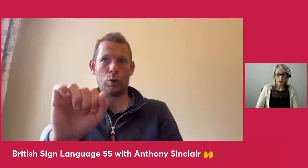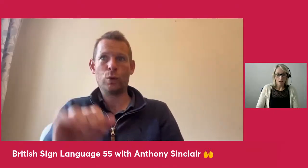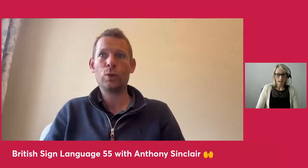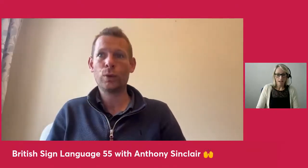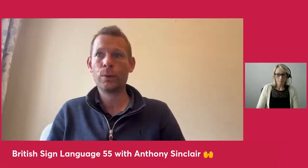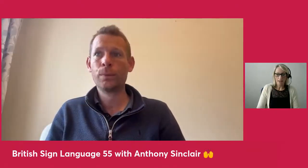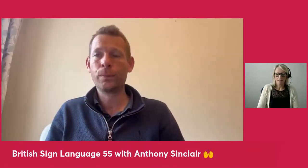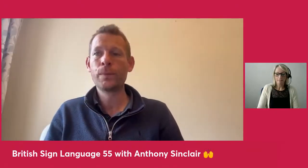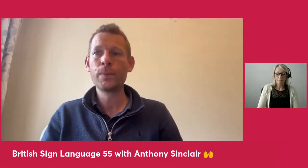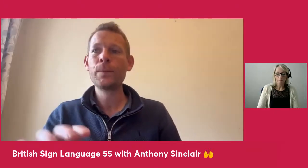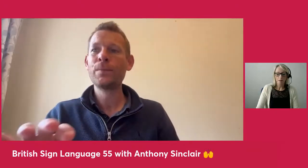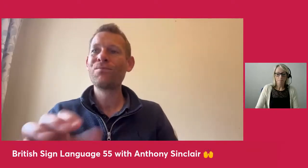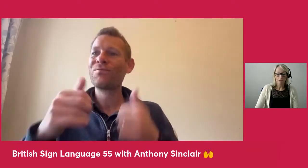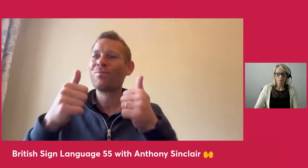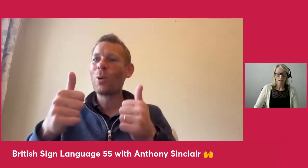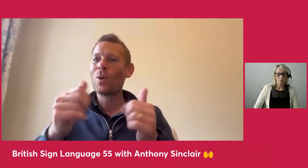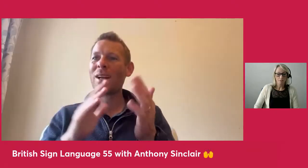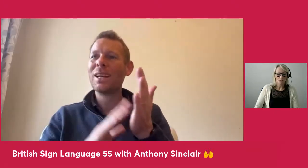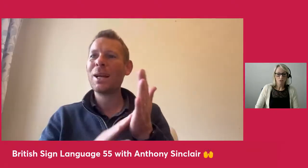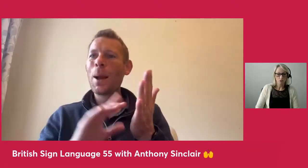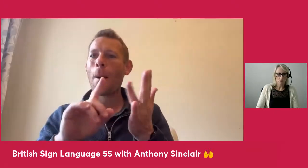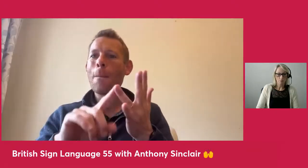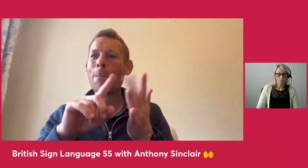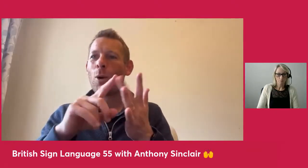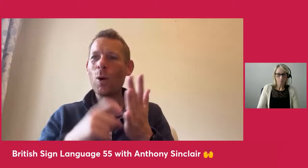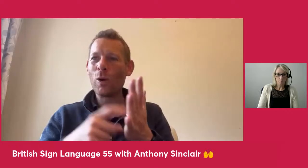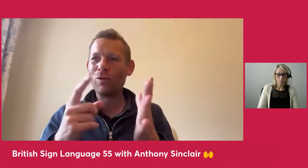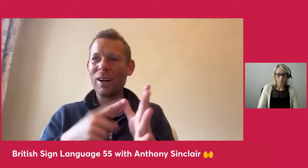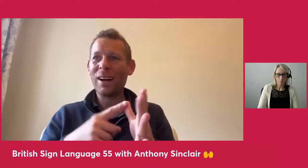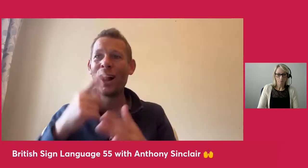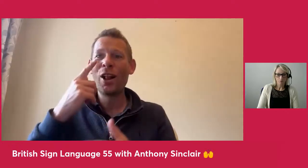know, anything that might be relevant to you.